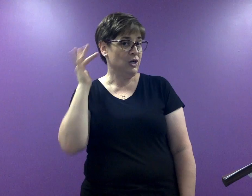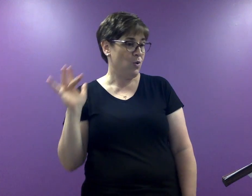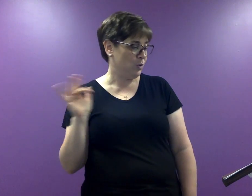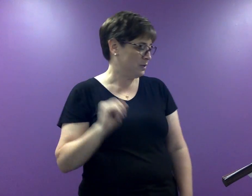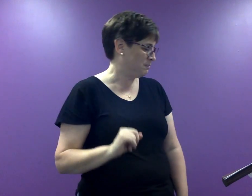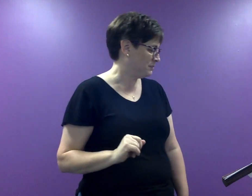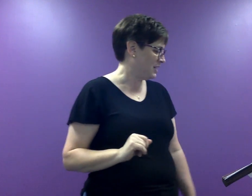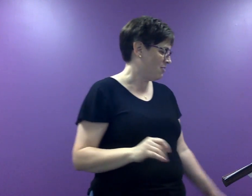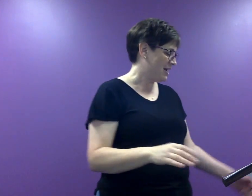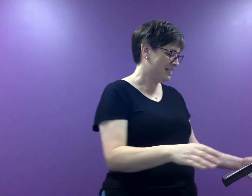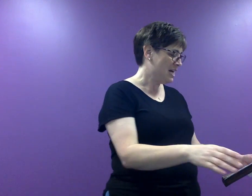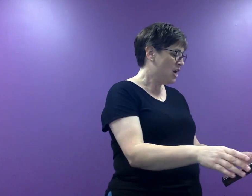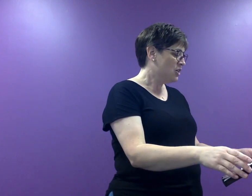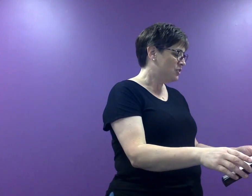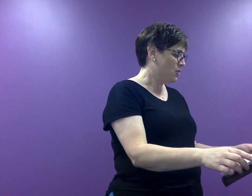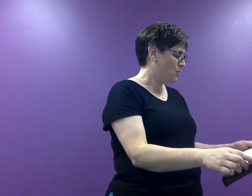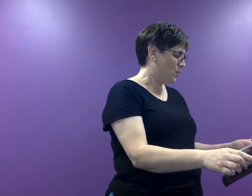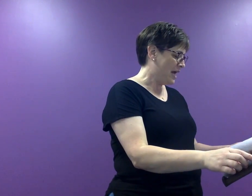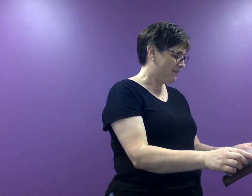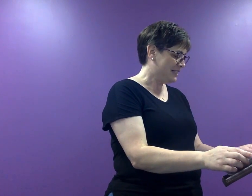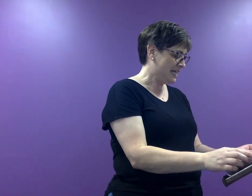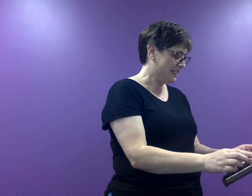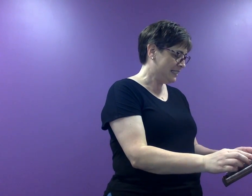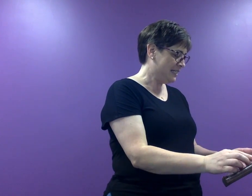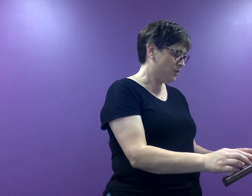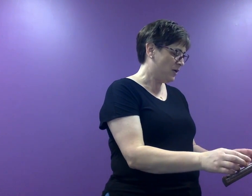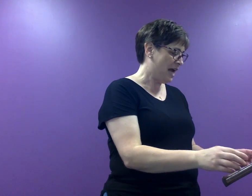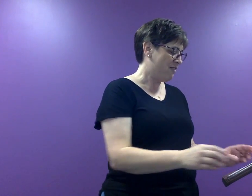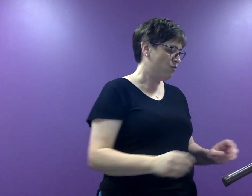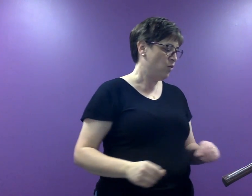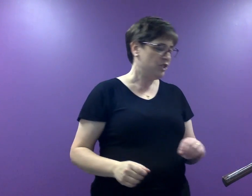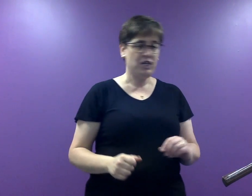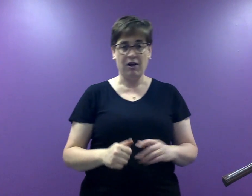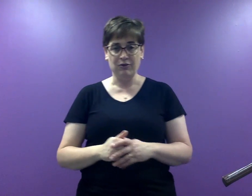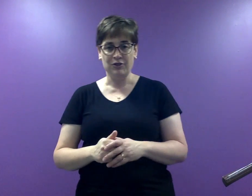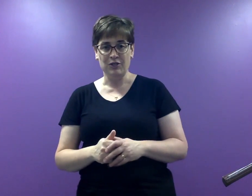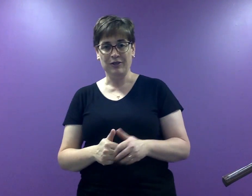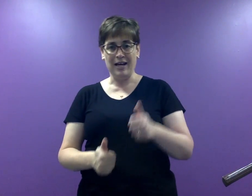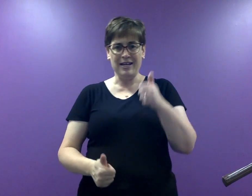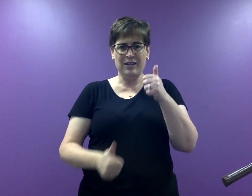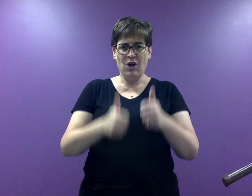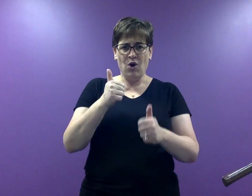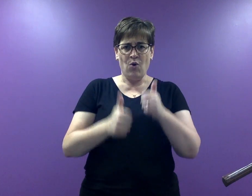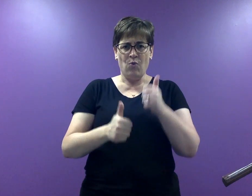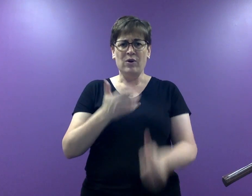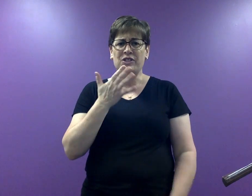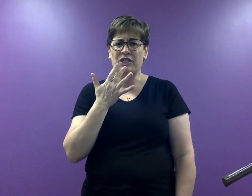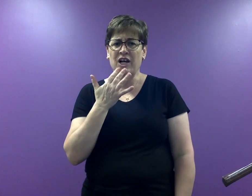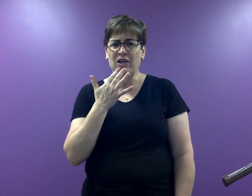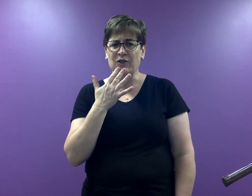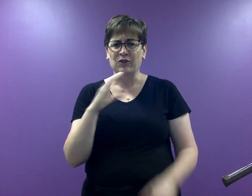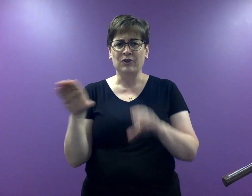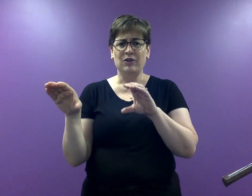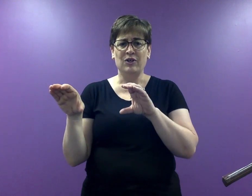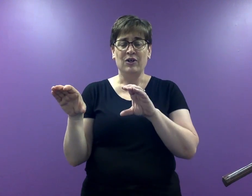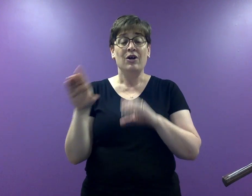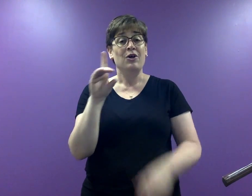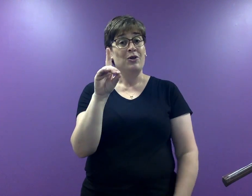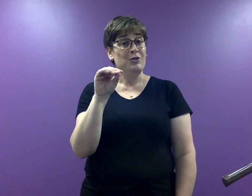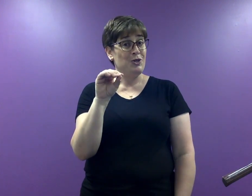gold. All right. So we have sentences. We have which color do you like? Which color